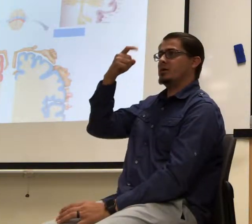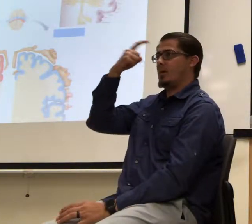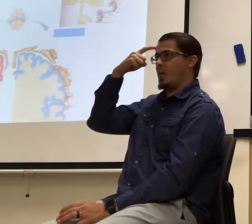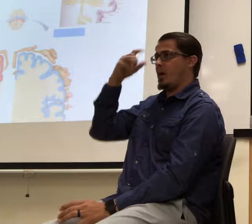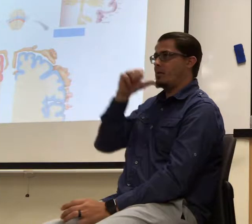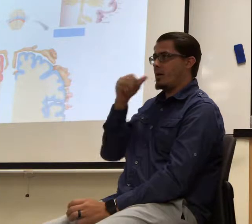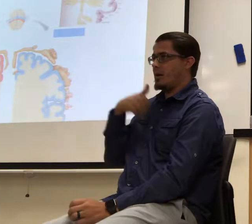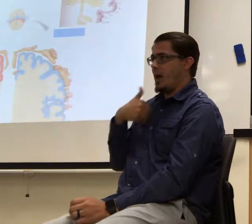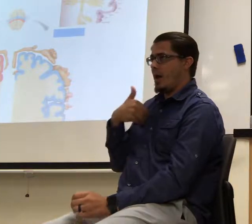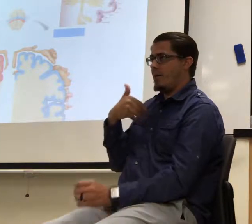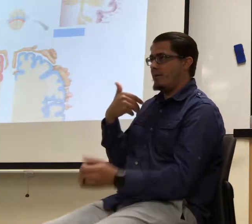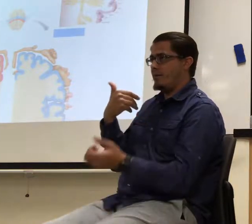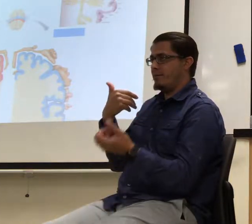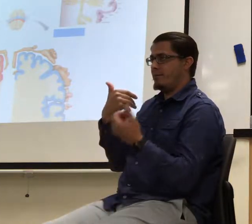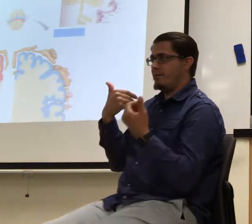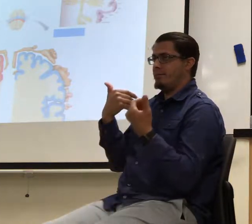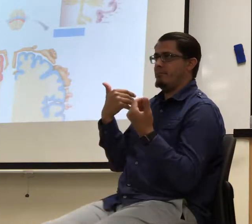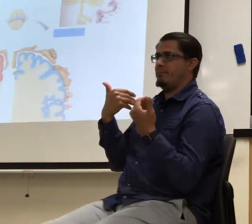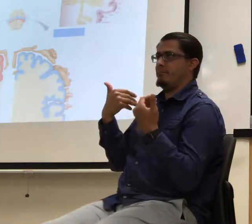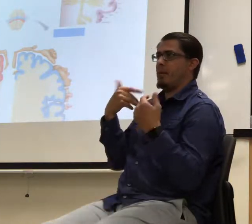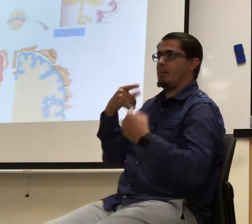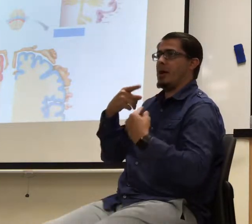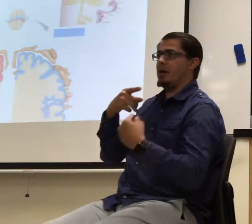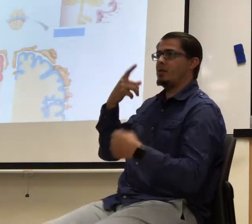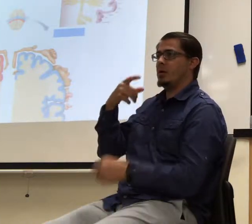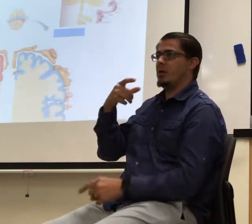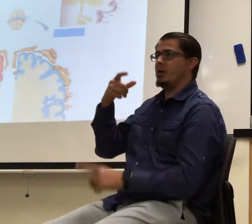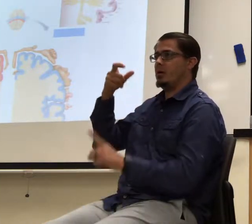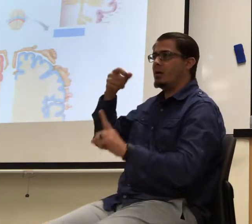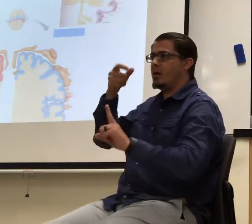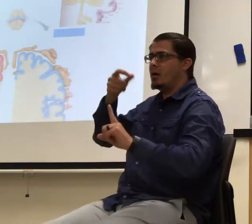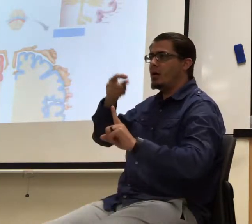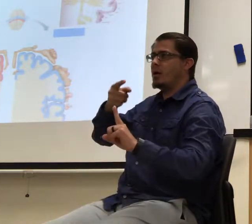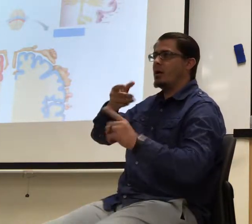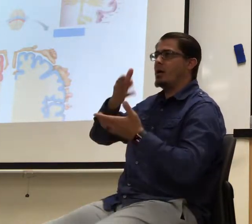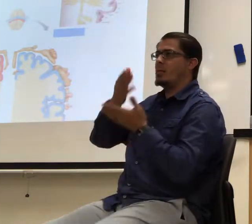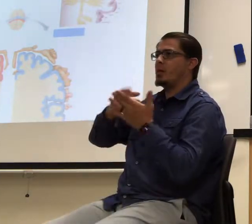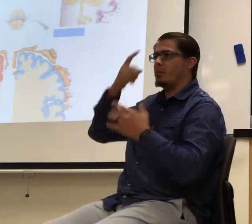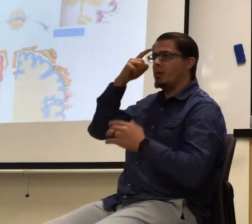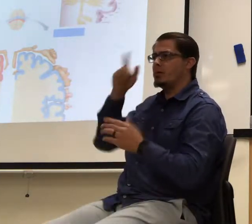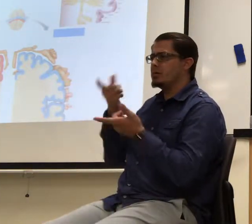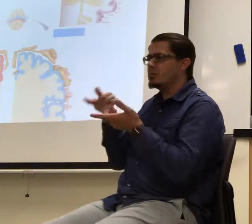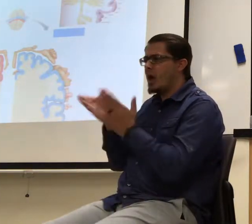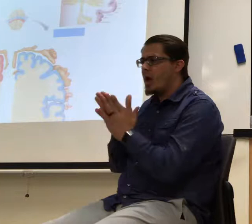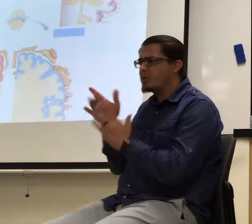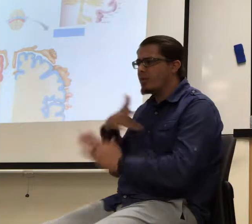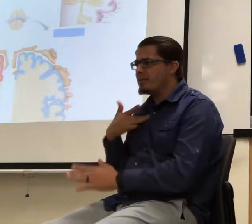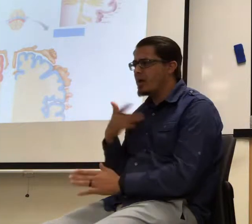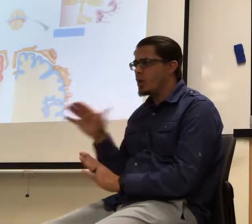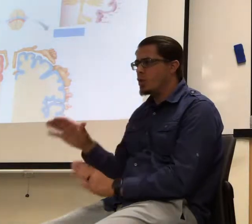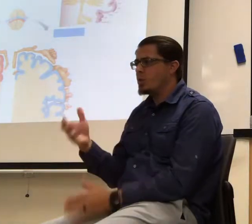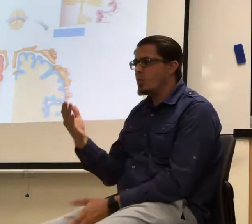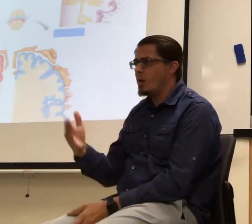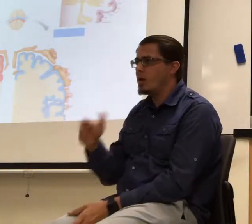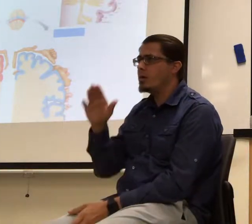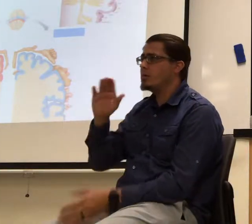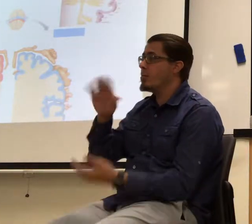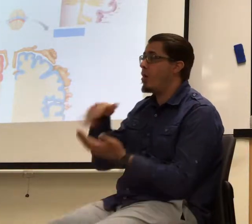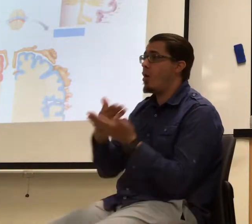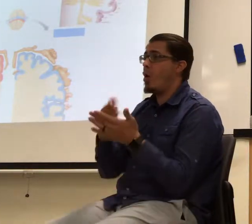receptors. You can stimulate parts of the brain and ask what they're feeling, or you can see what they're doing. And so this has all been mapped